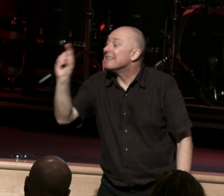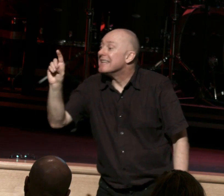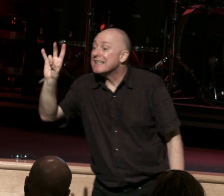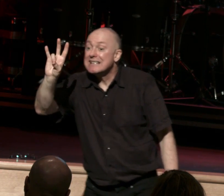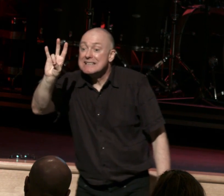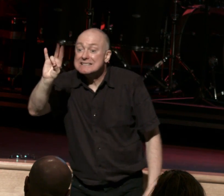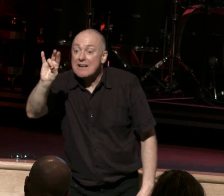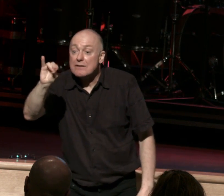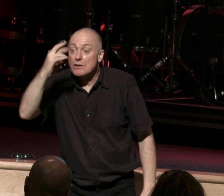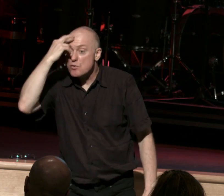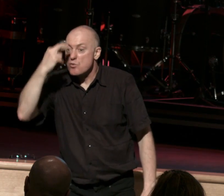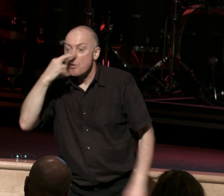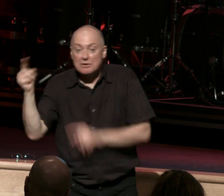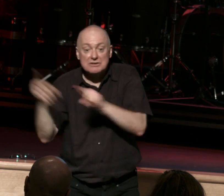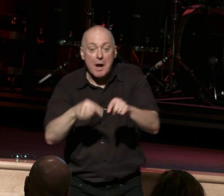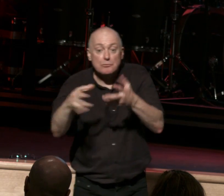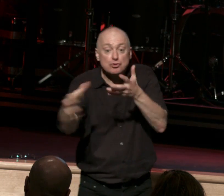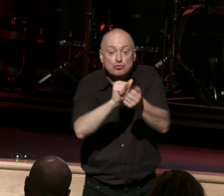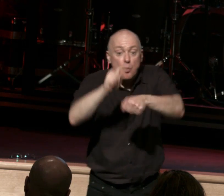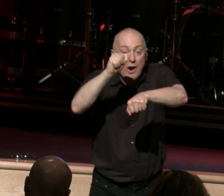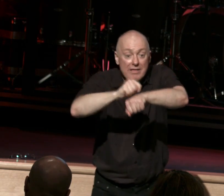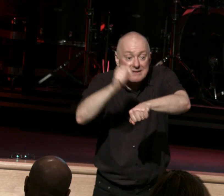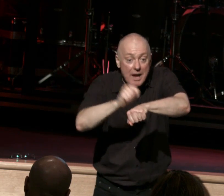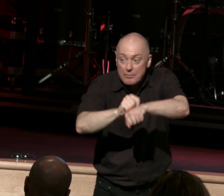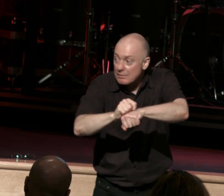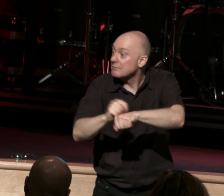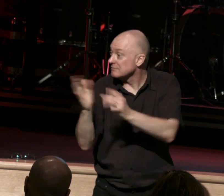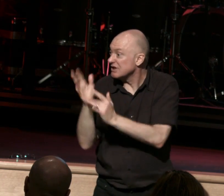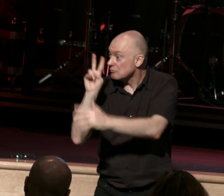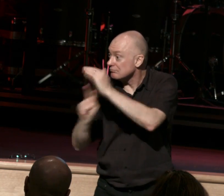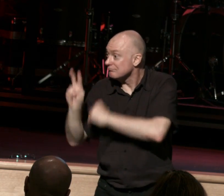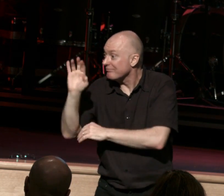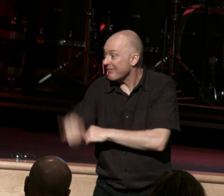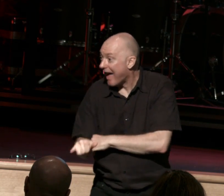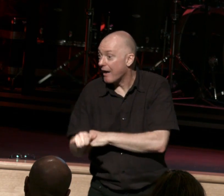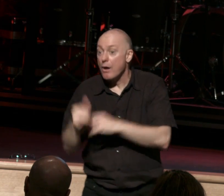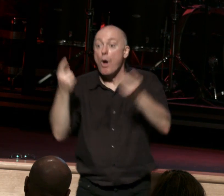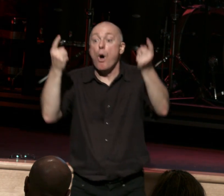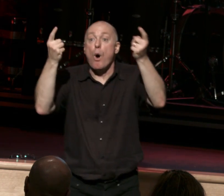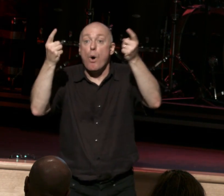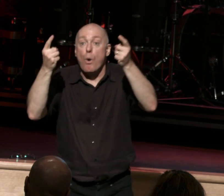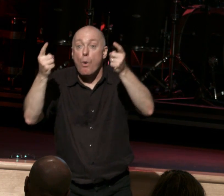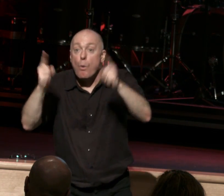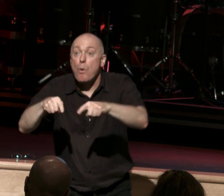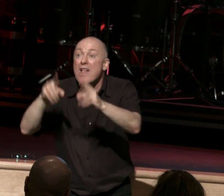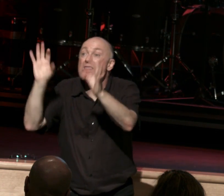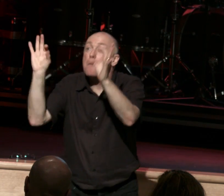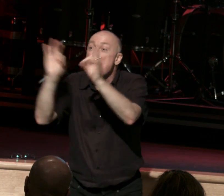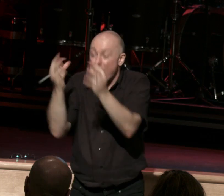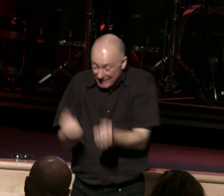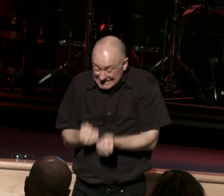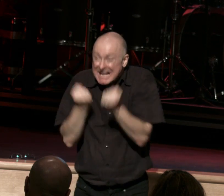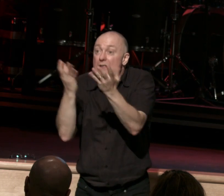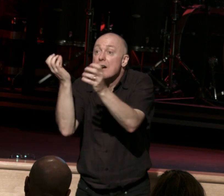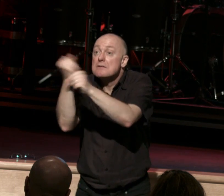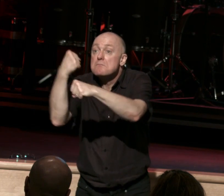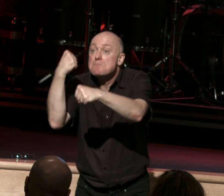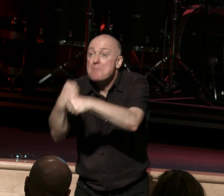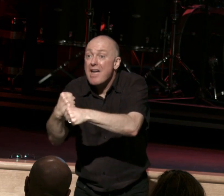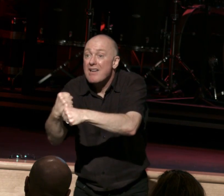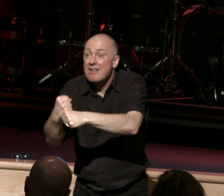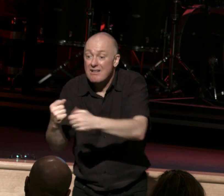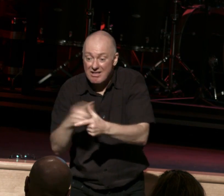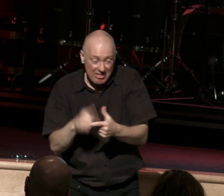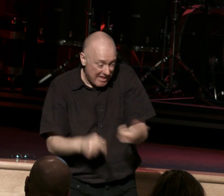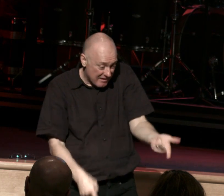70, in the Romans and Titus, they come and they destroy the temple as Jesus prophesied it would happen. Because when the perfect sacrifice is